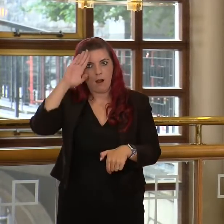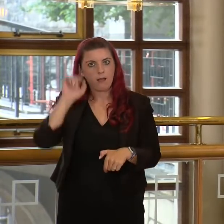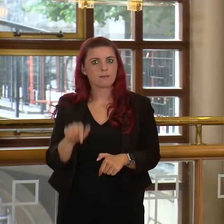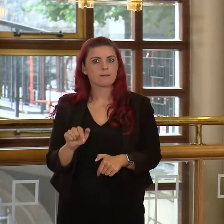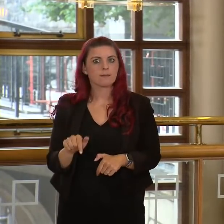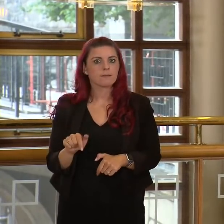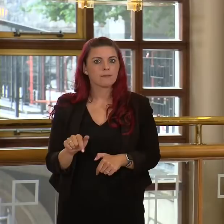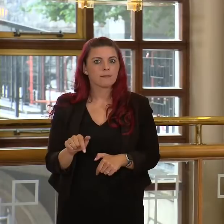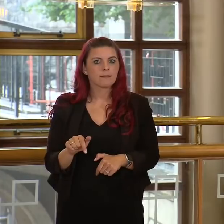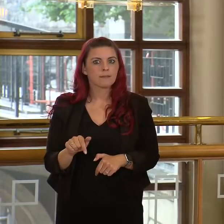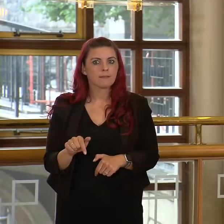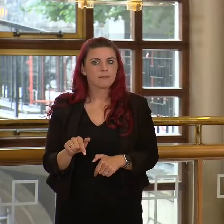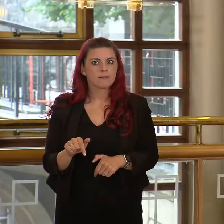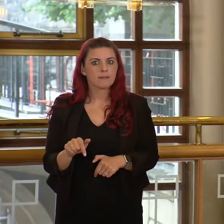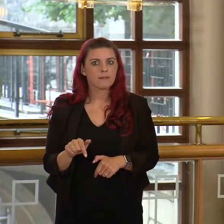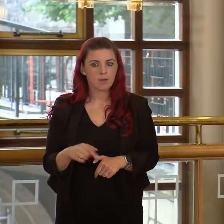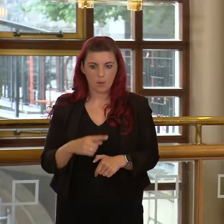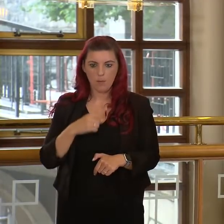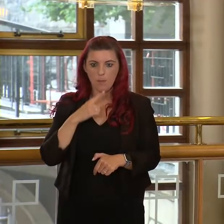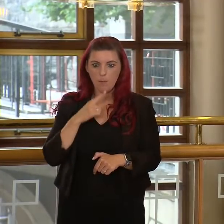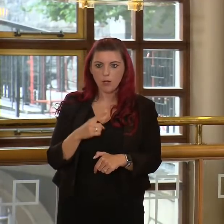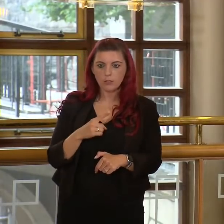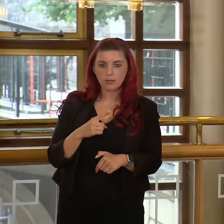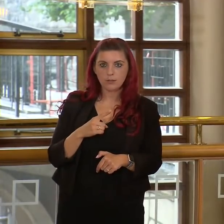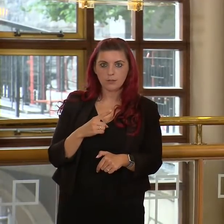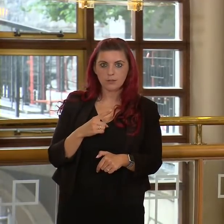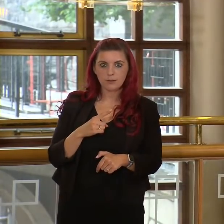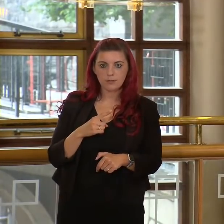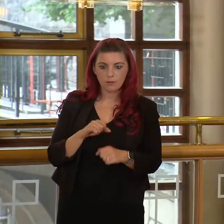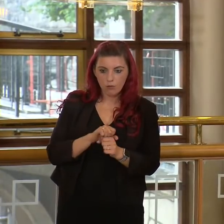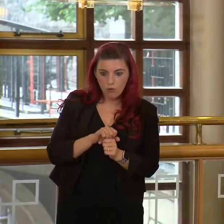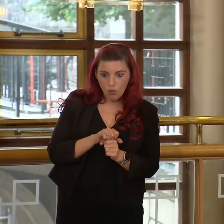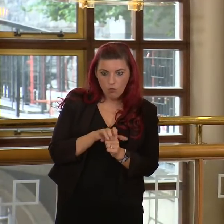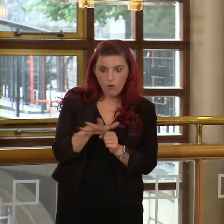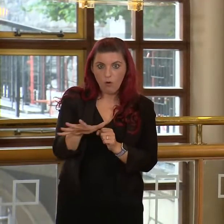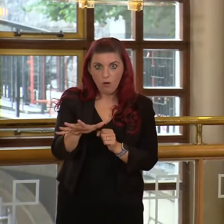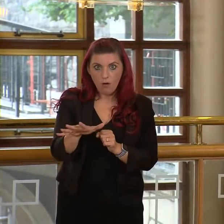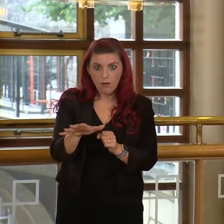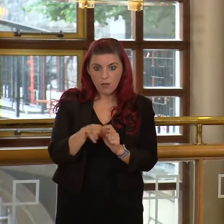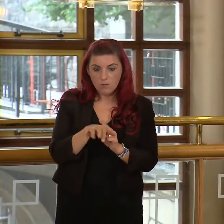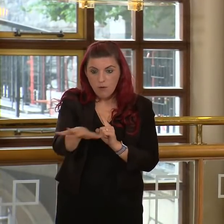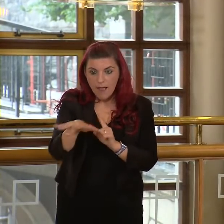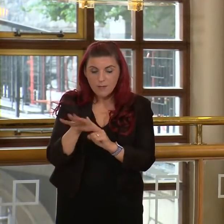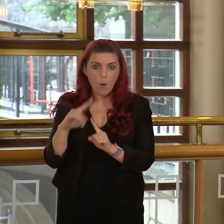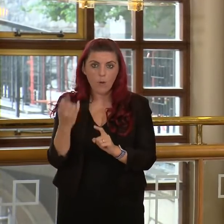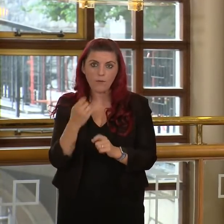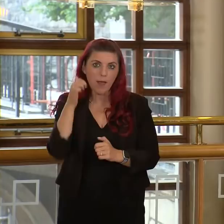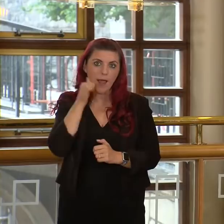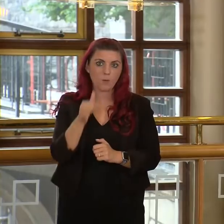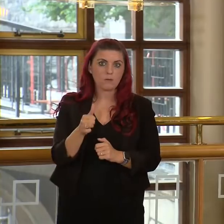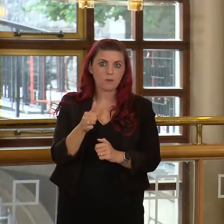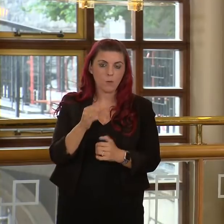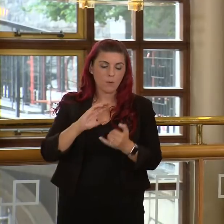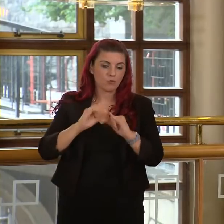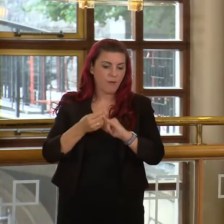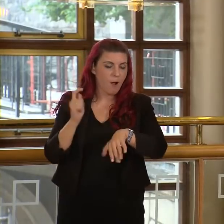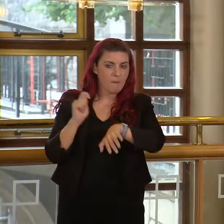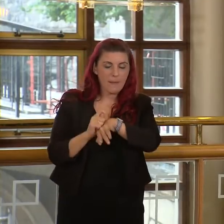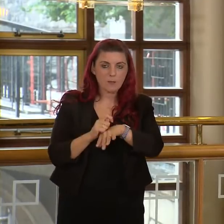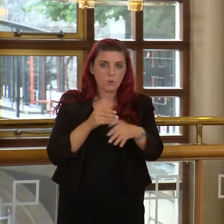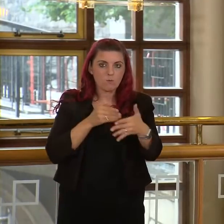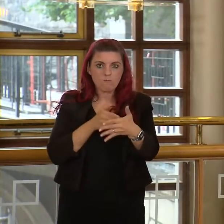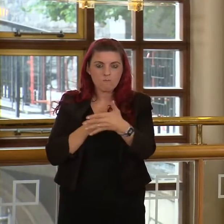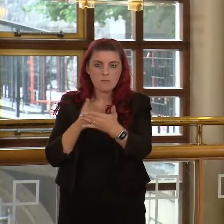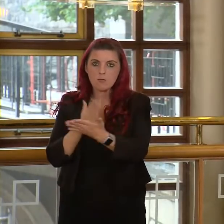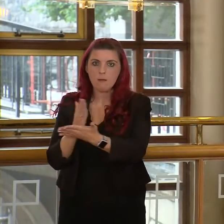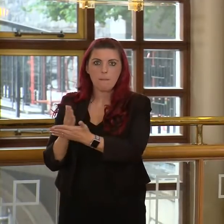virus doesn't act alone, it can only thrive if we let it. And we must absolutely recommit to not allowing that happen. So today we